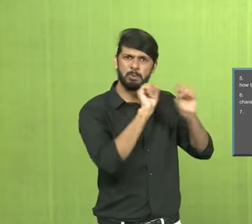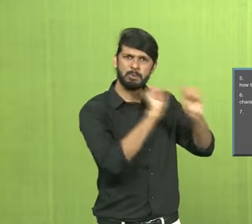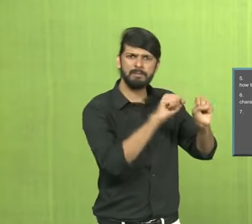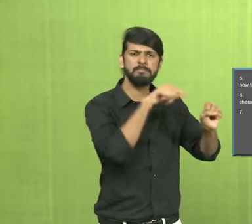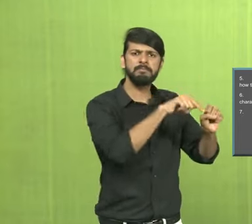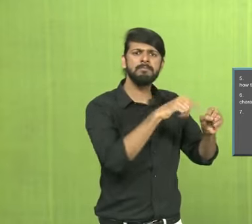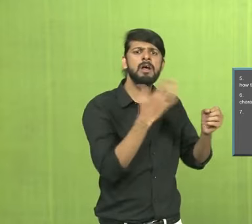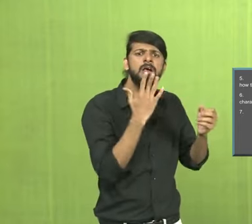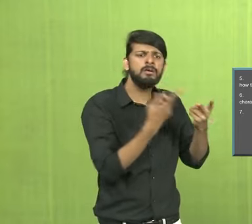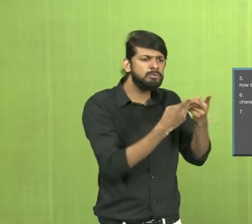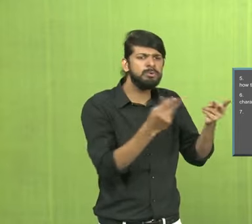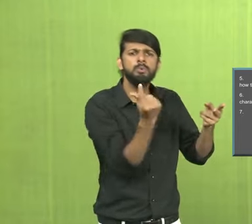painting.